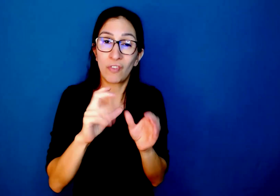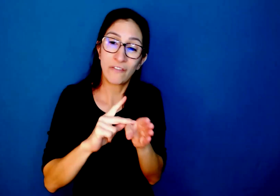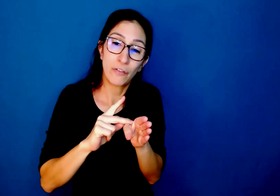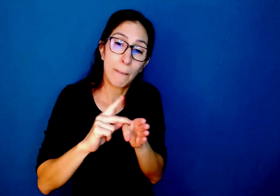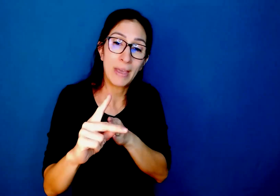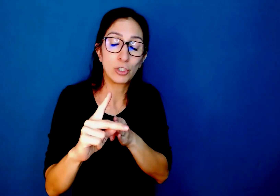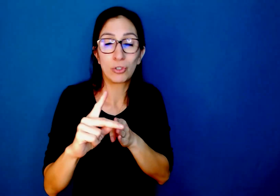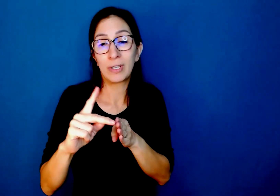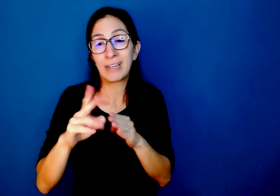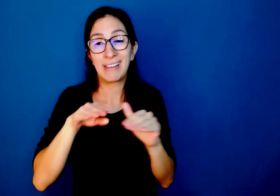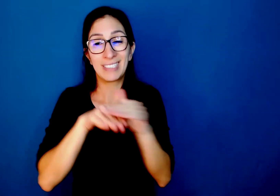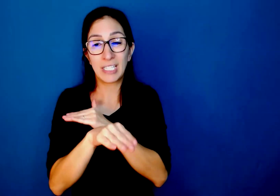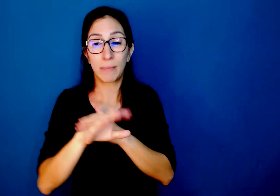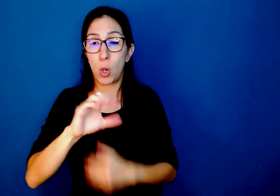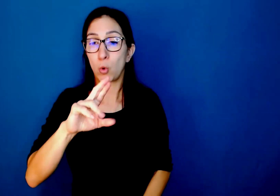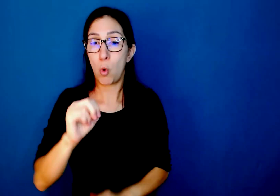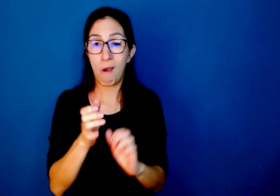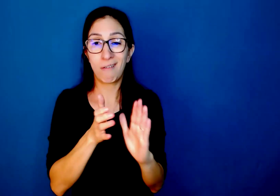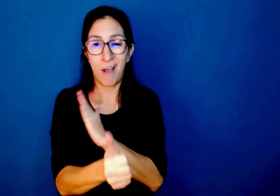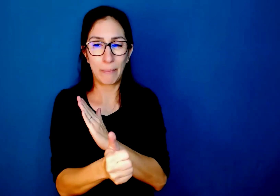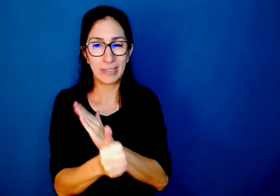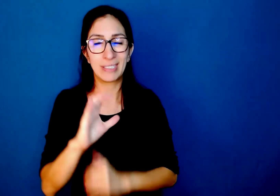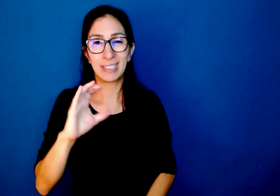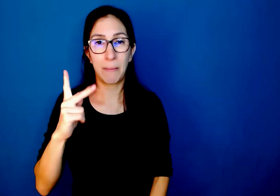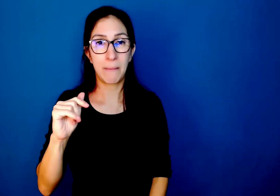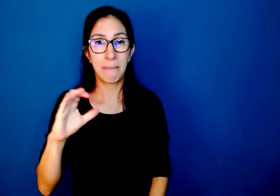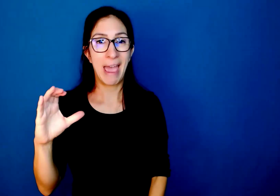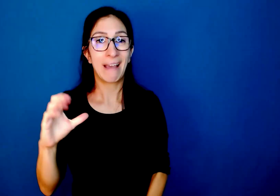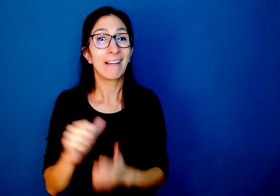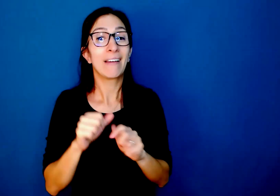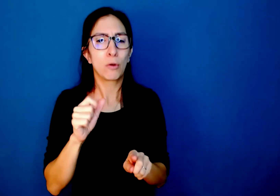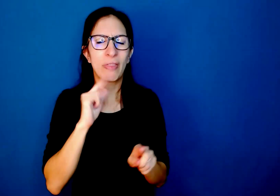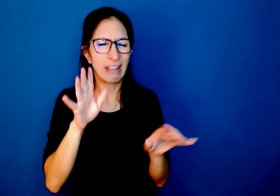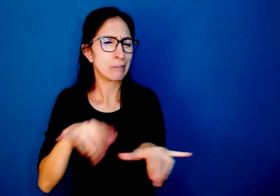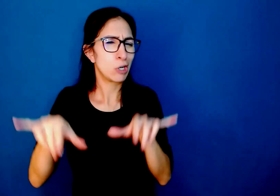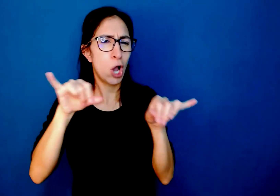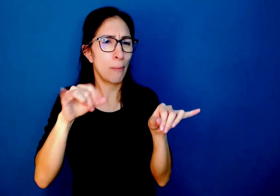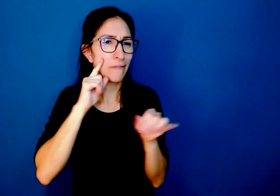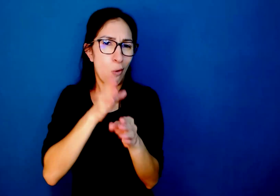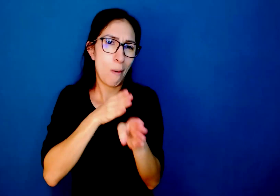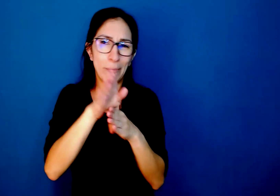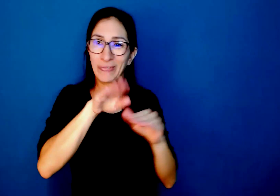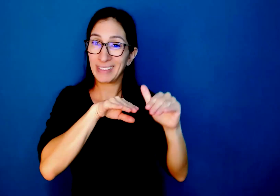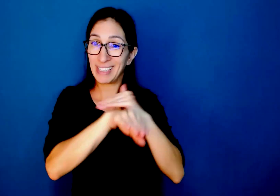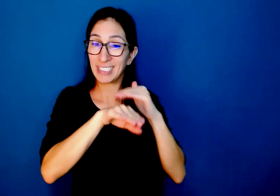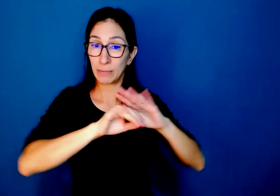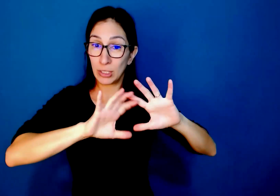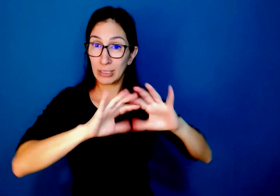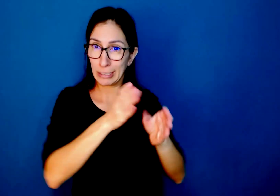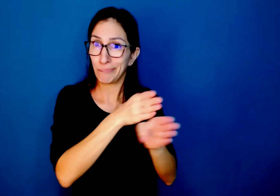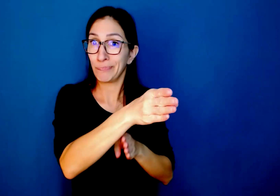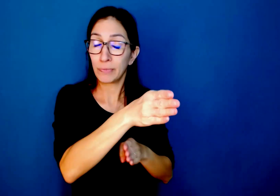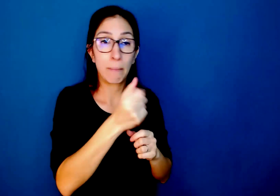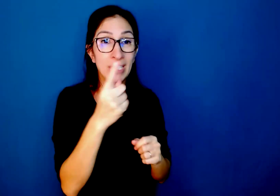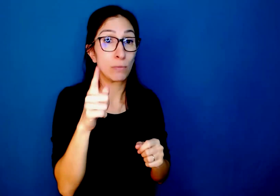Core Competencies, which is a fairly commonly known certification in the accessibility world. So someone who has that certification but